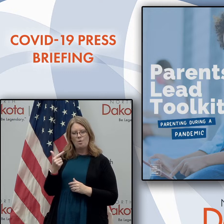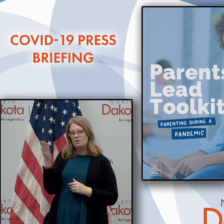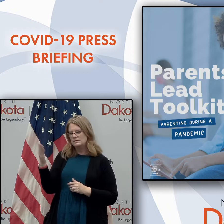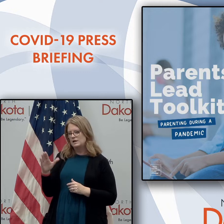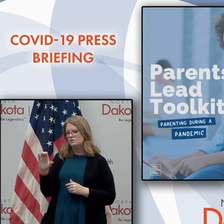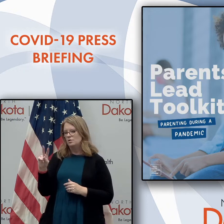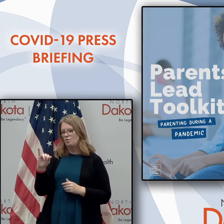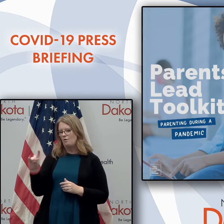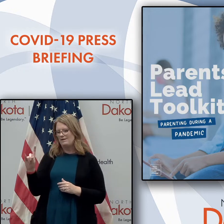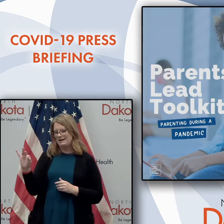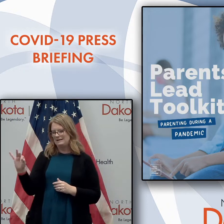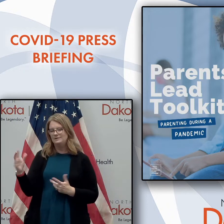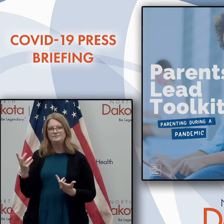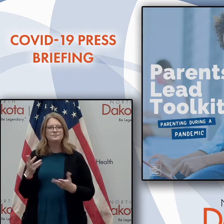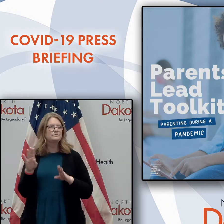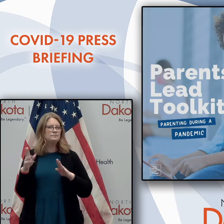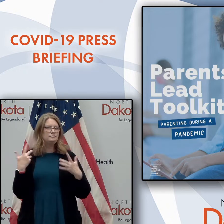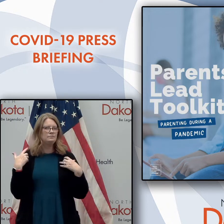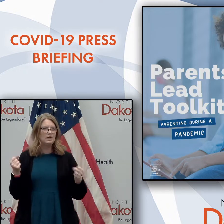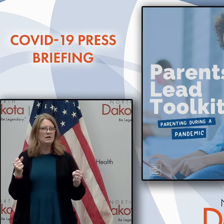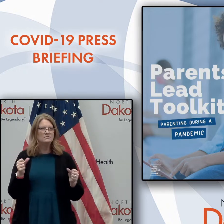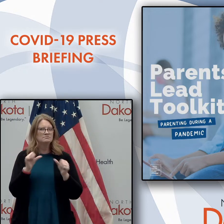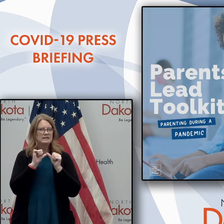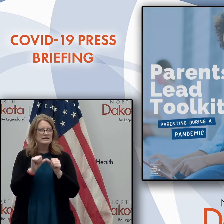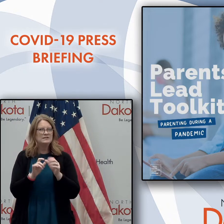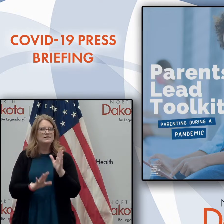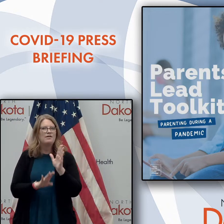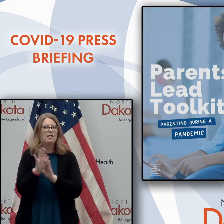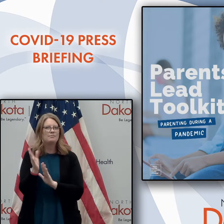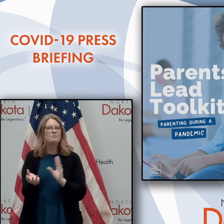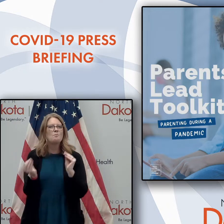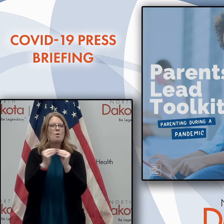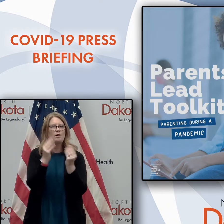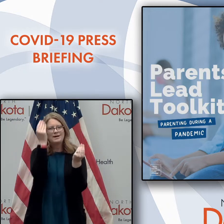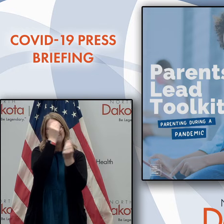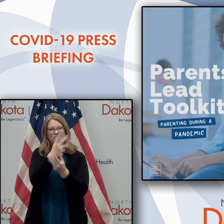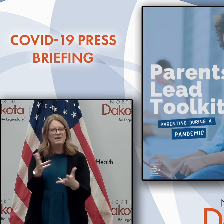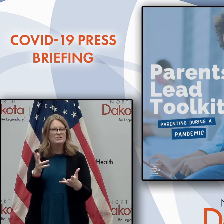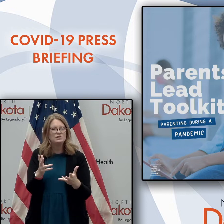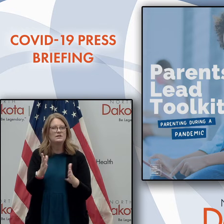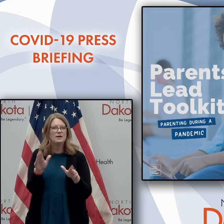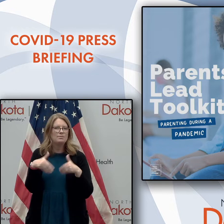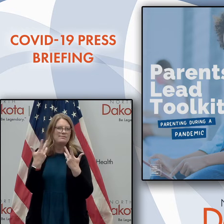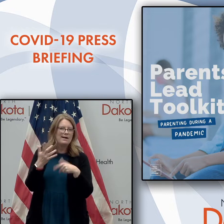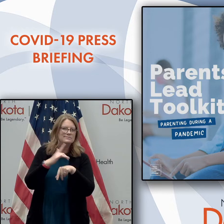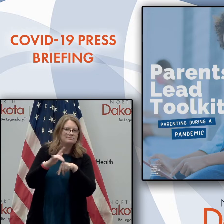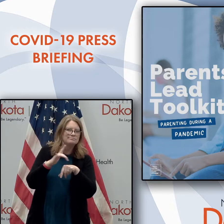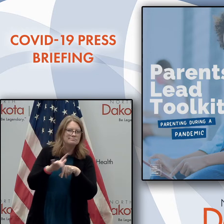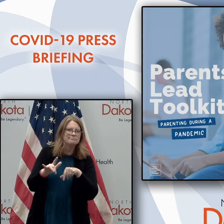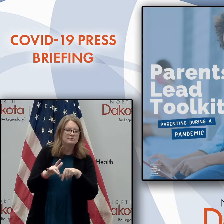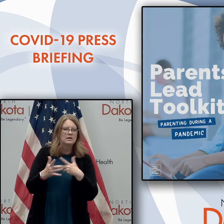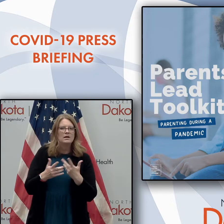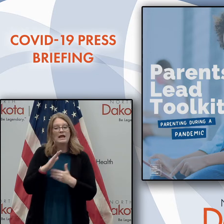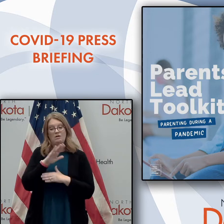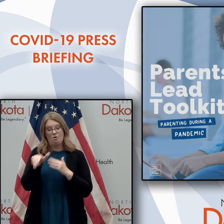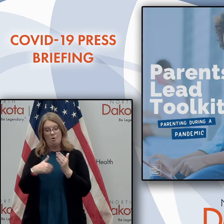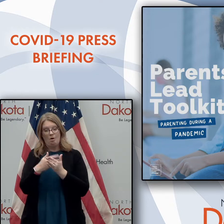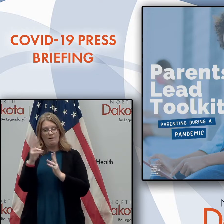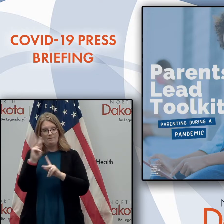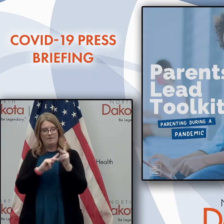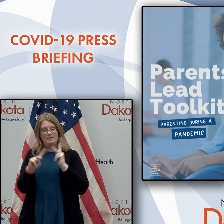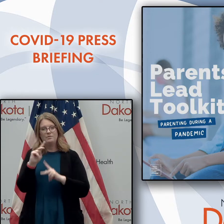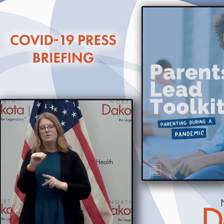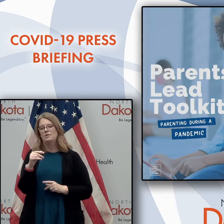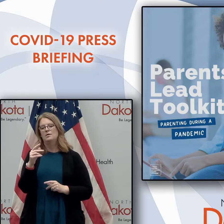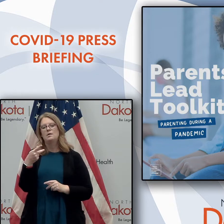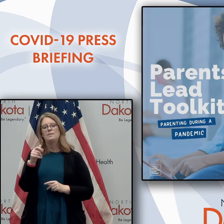parentslead.org/COVID-19. Behavioral health continues to develop new resources not only for parents, but for community members and professionals, and all individuals are encouraged to check